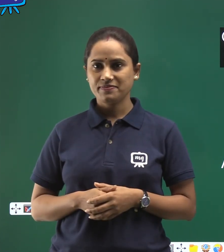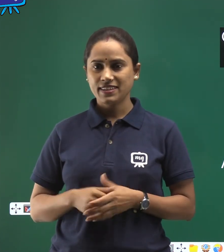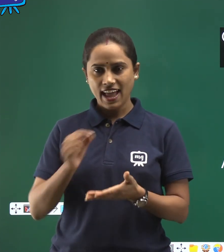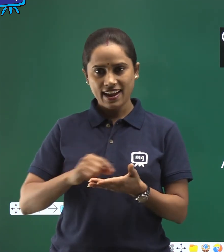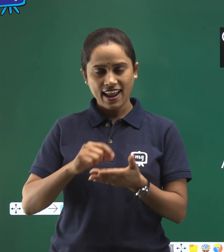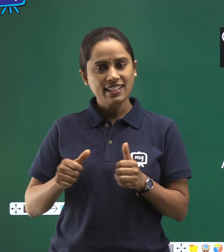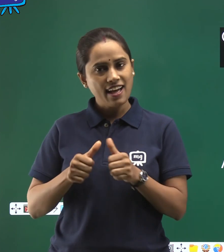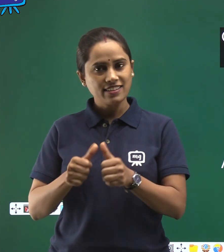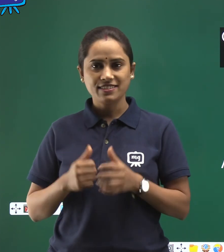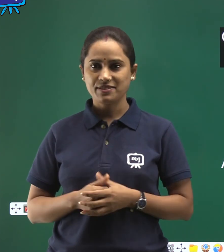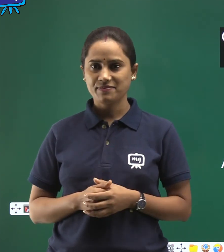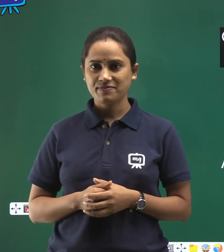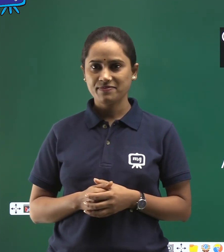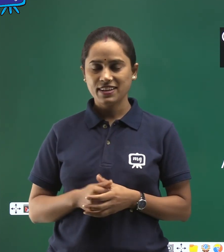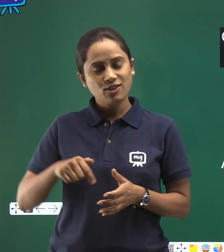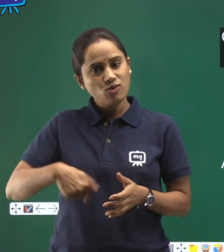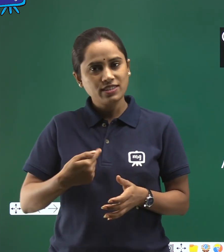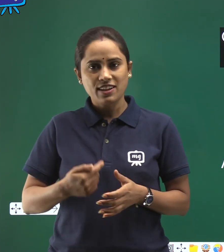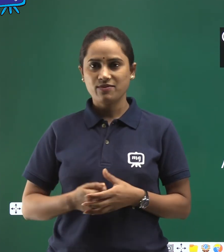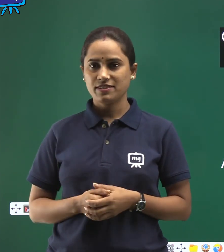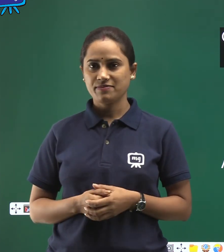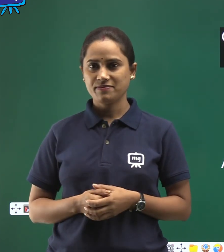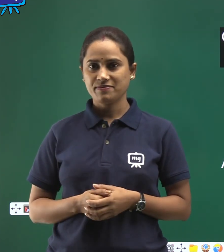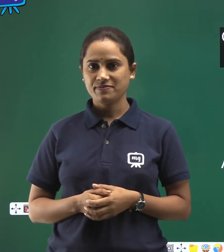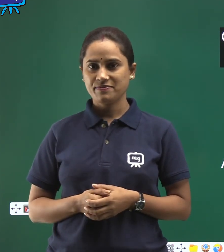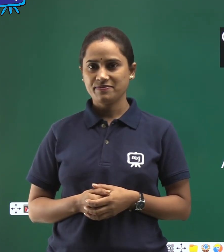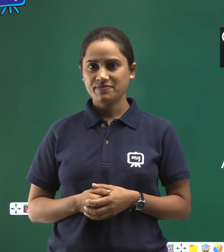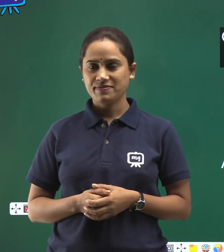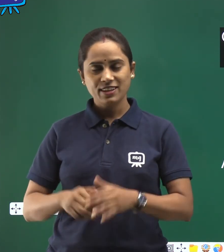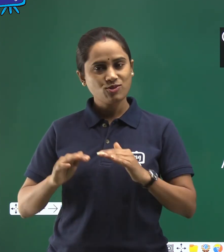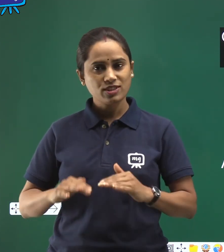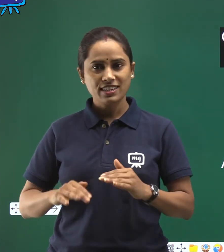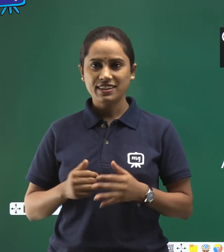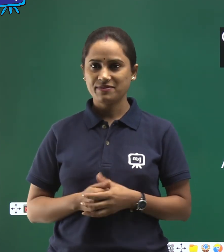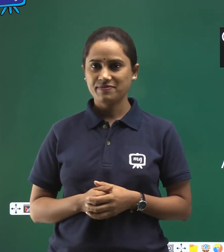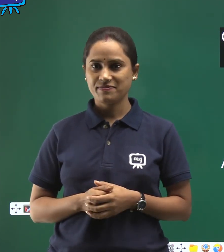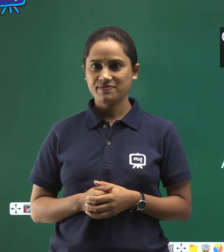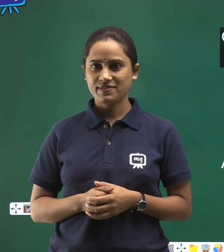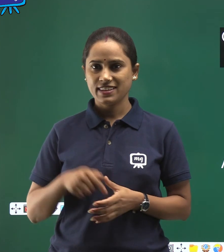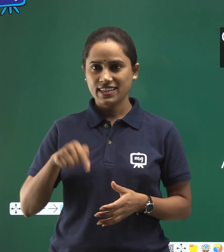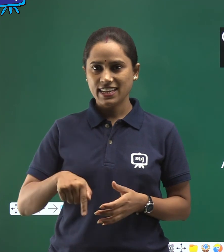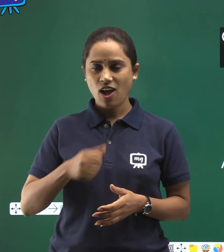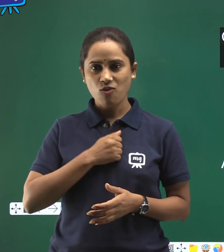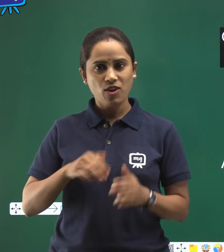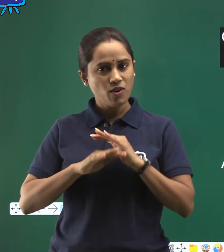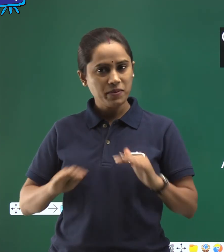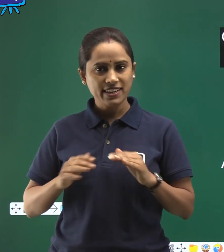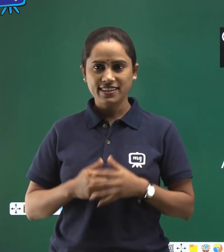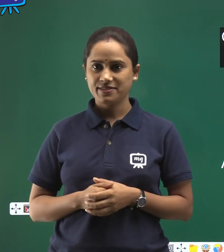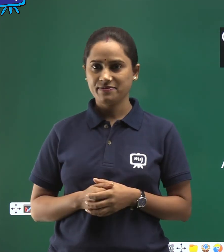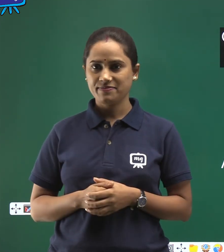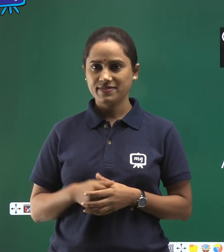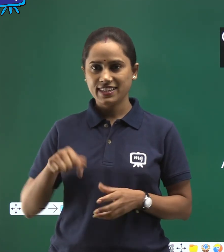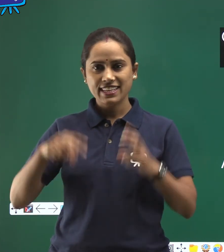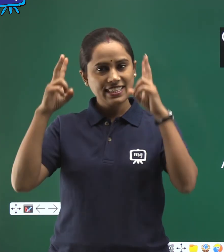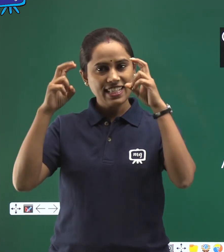Write the answer yourself. So children, now we have completed